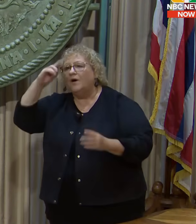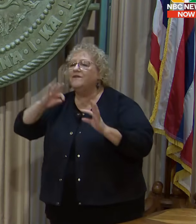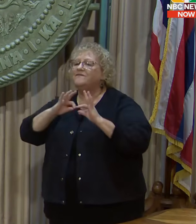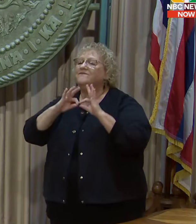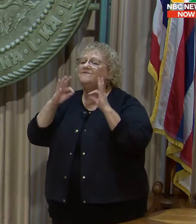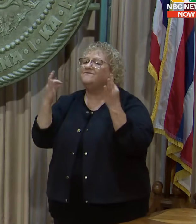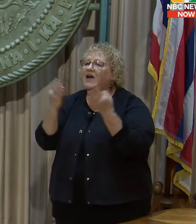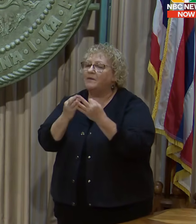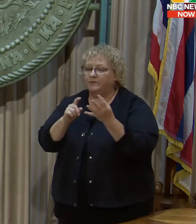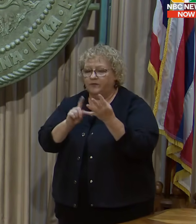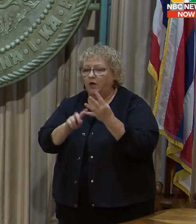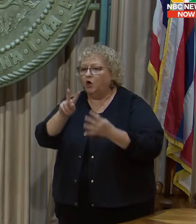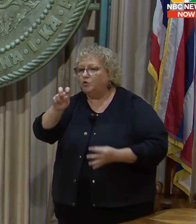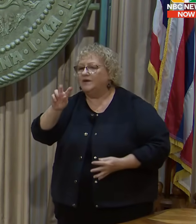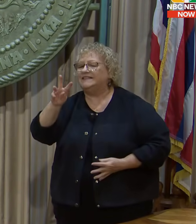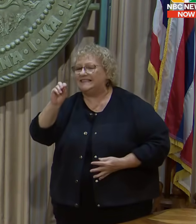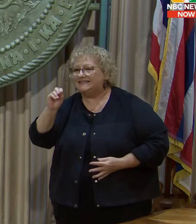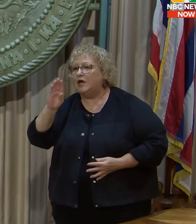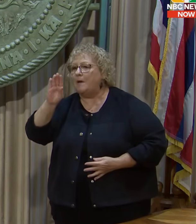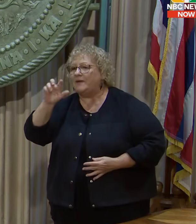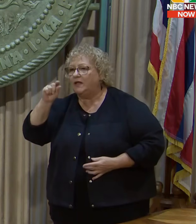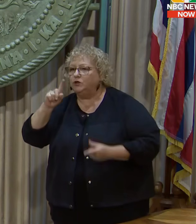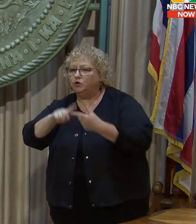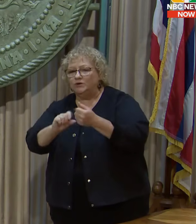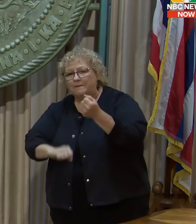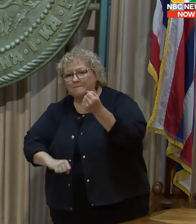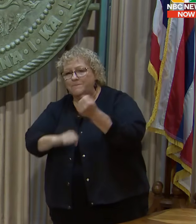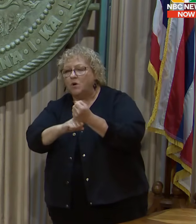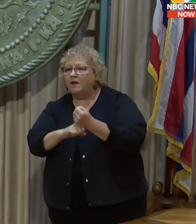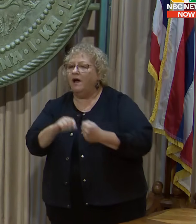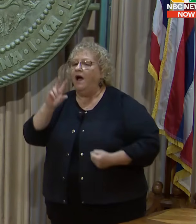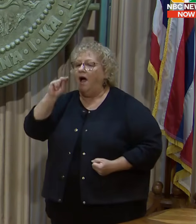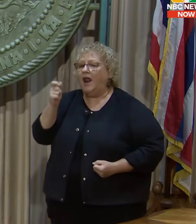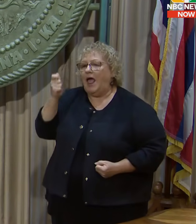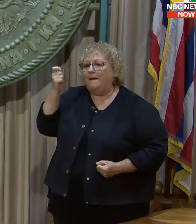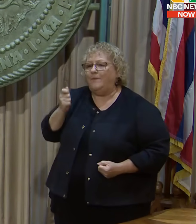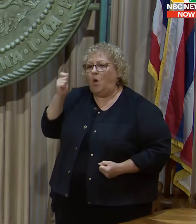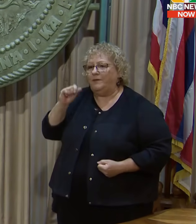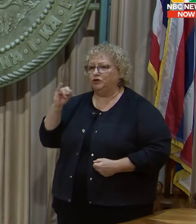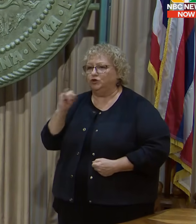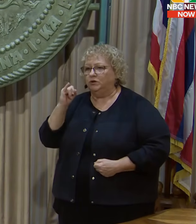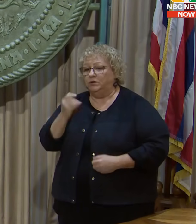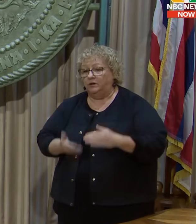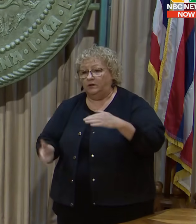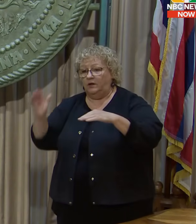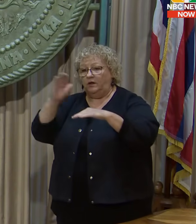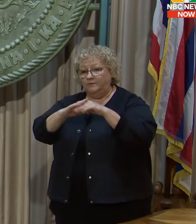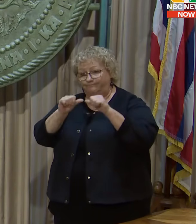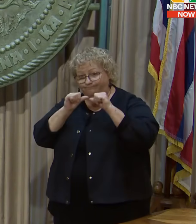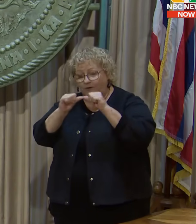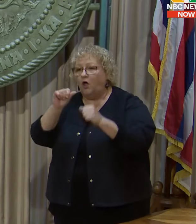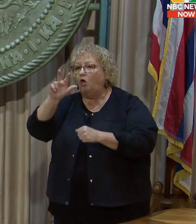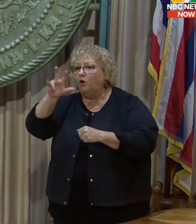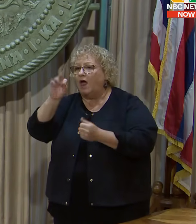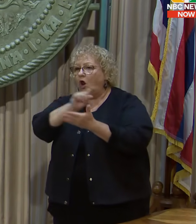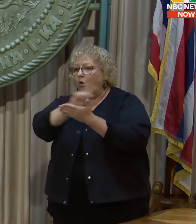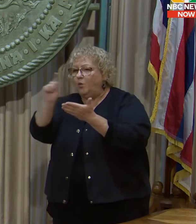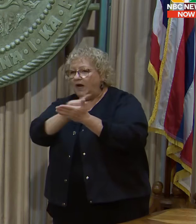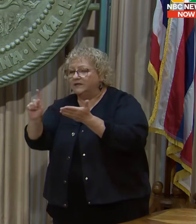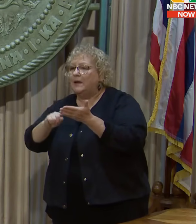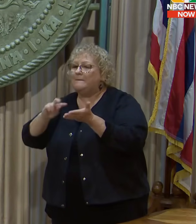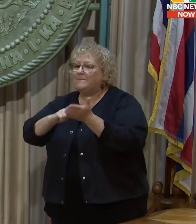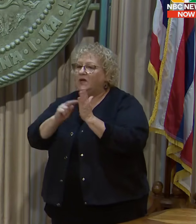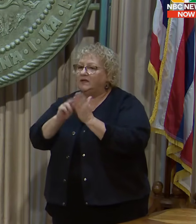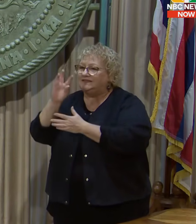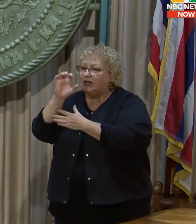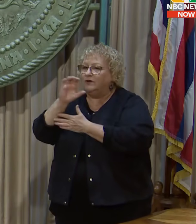have $260 billion to supplement unemployment insurance to take the maximum period up to 39 weeks and to supplement it with $600